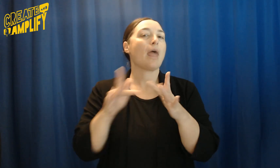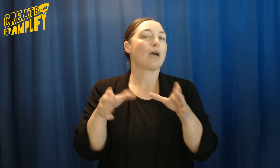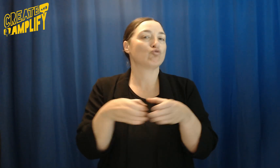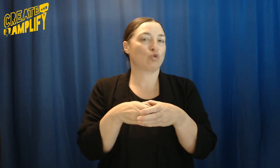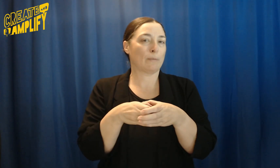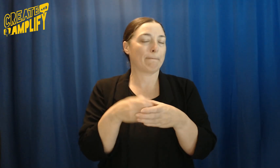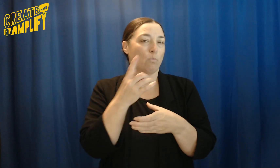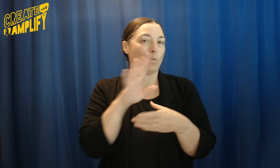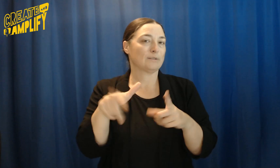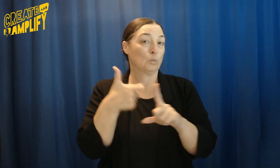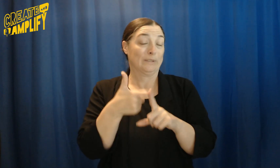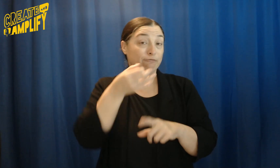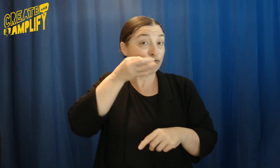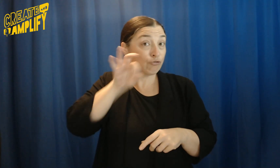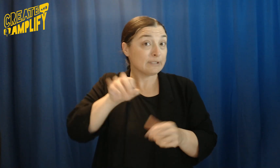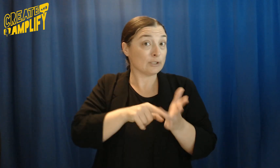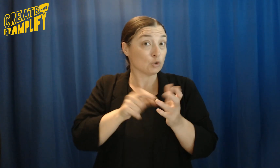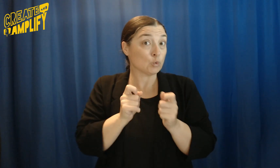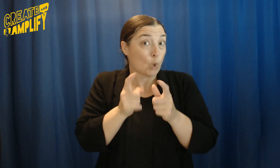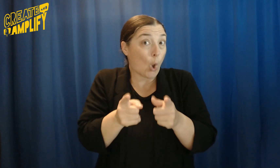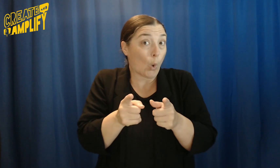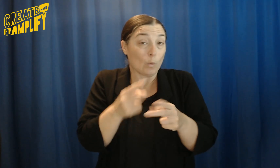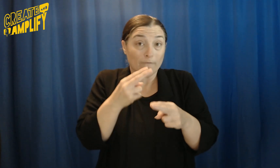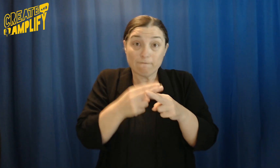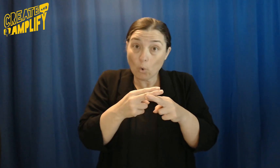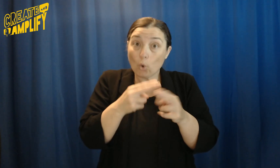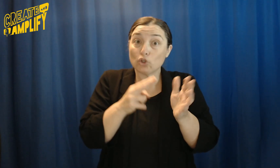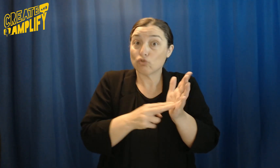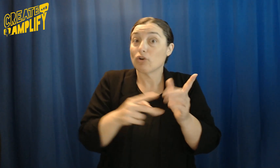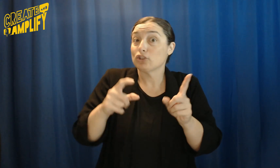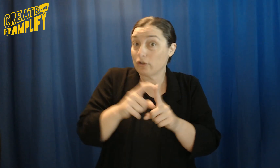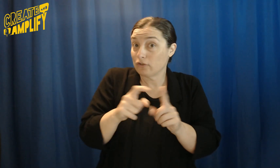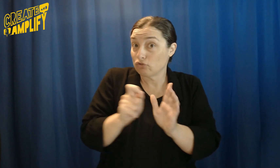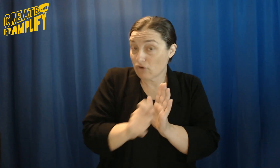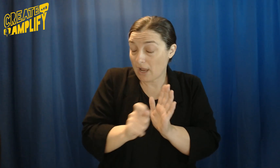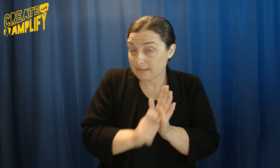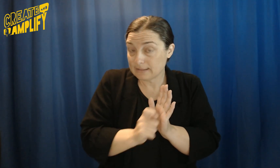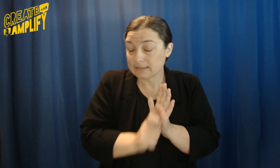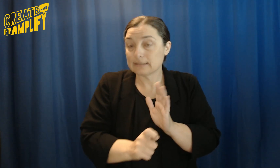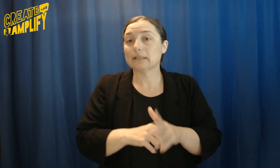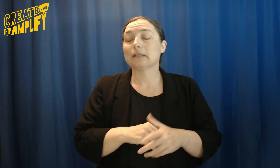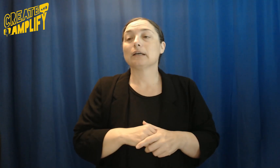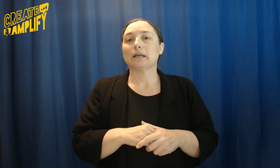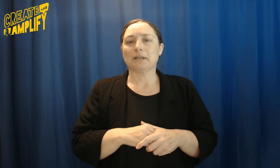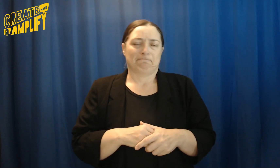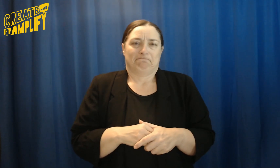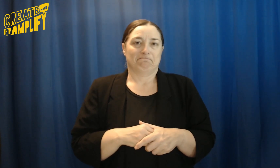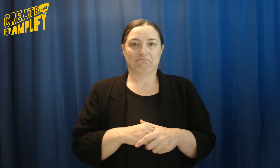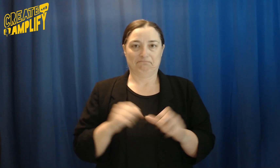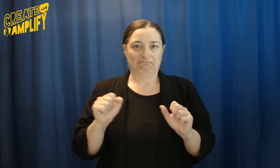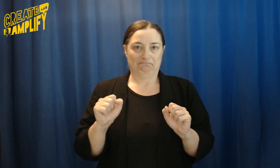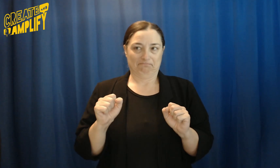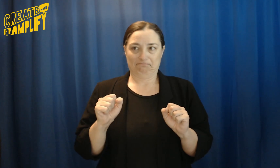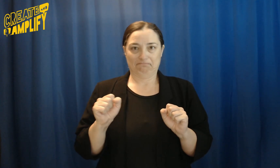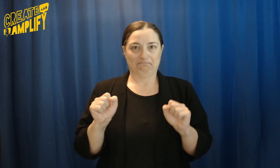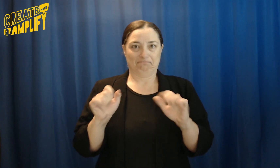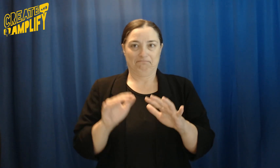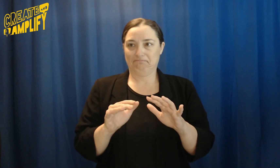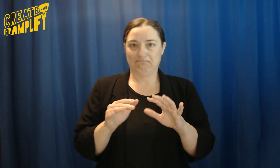free of charge to attend for neurodivergent writers, and it's literally just a space to come and connect, do some